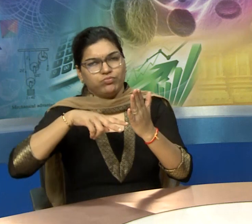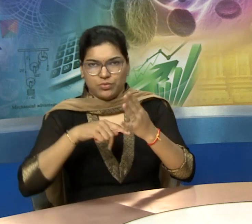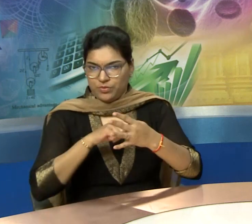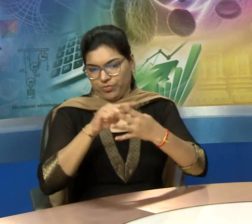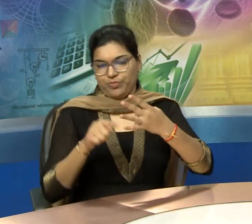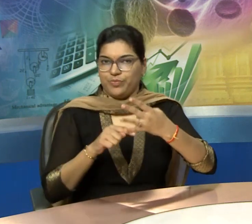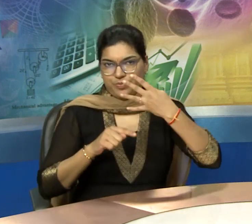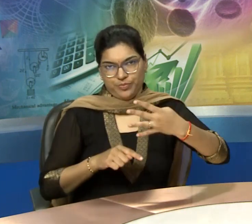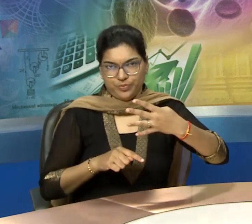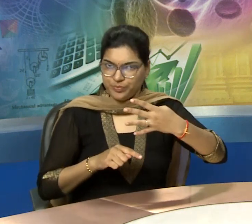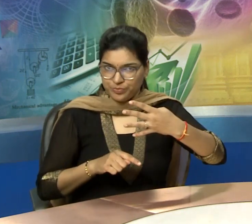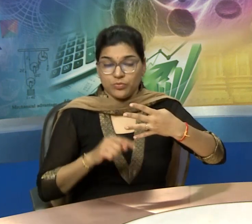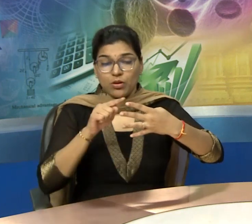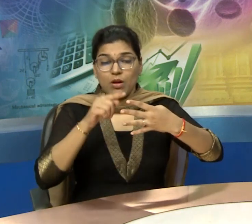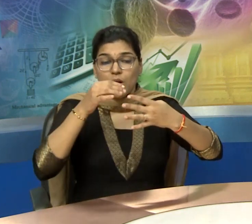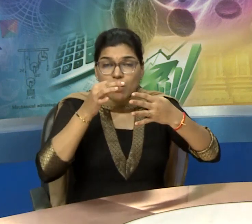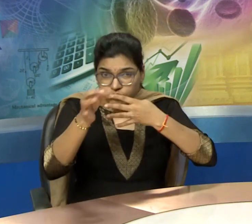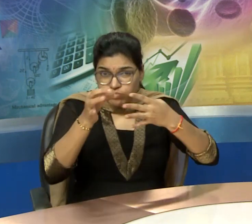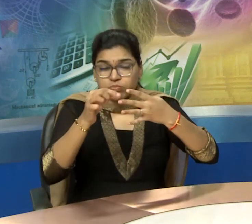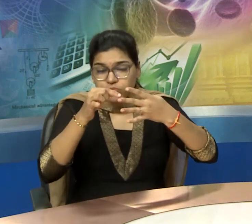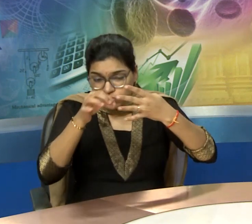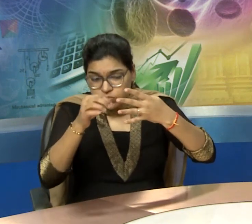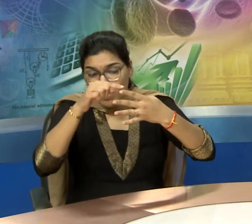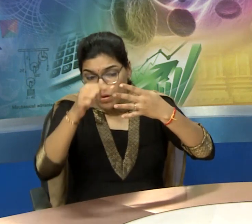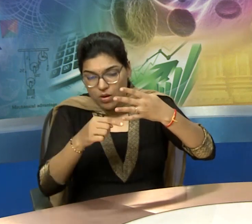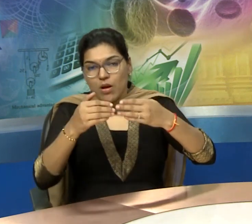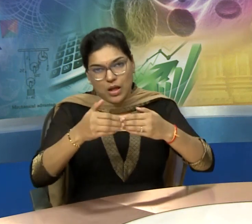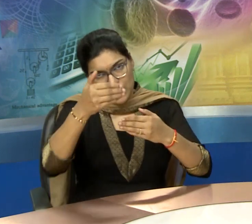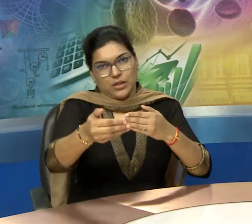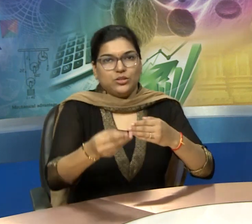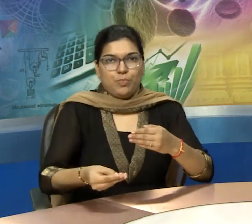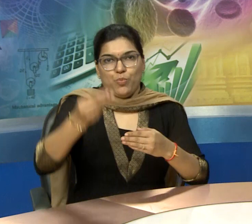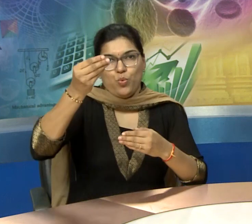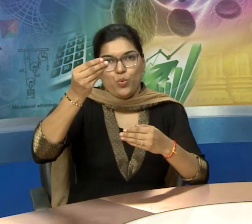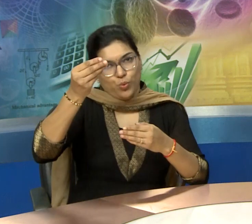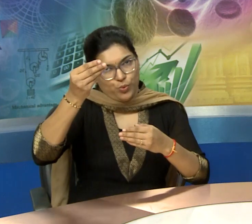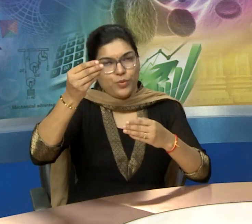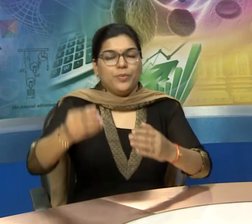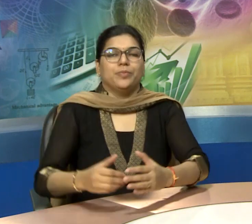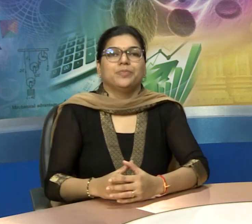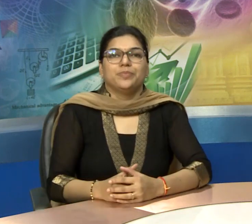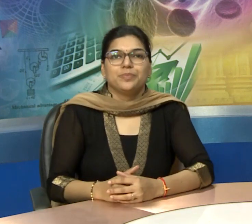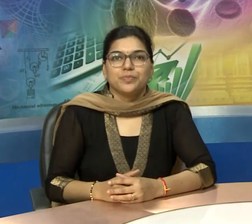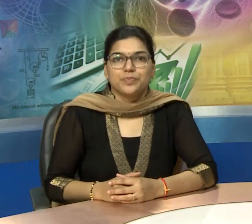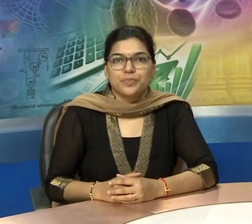So all these 4 points as a function of library we will be discussing in detail.